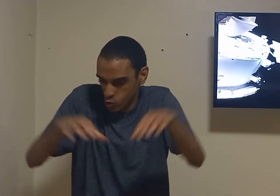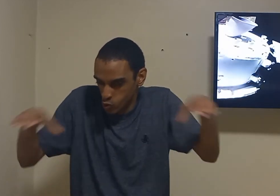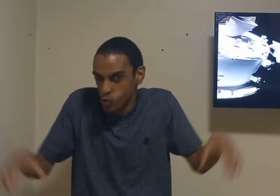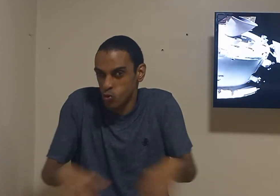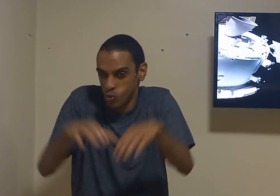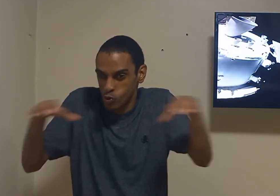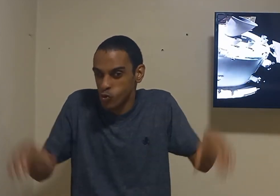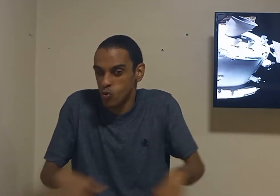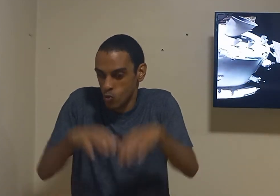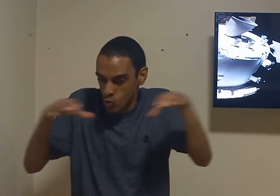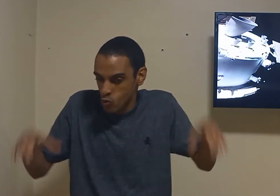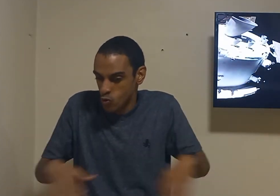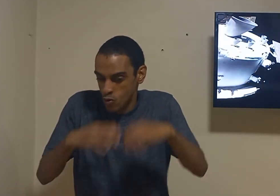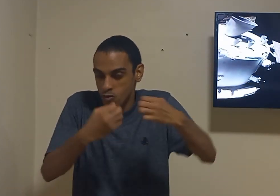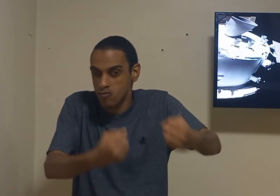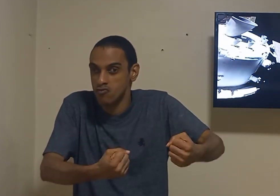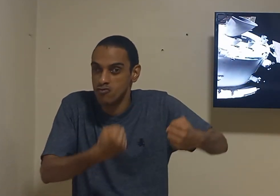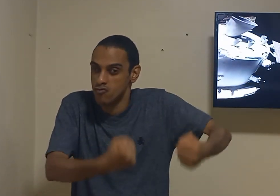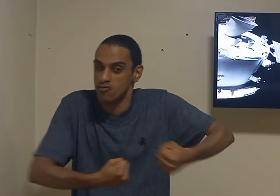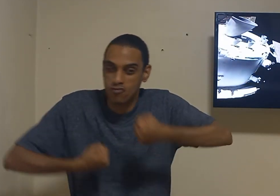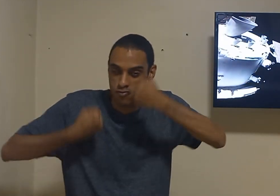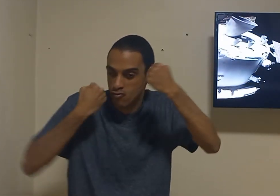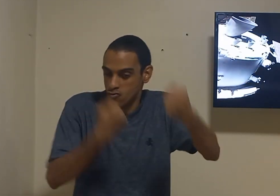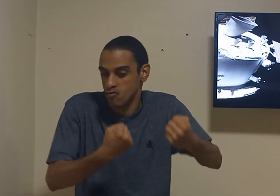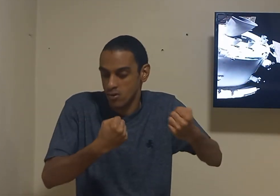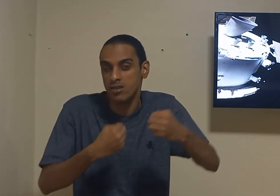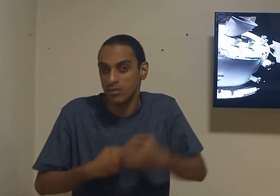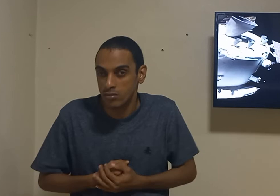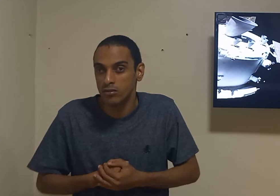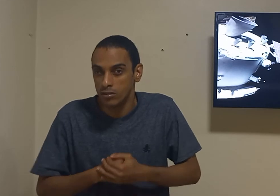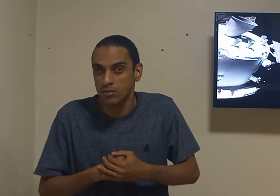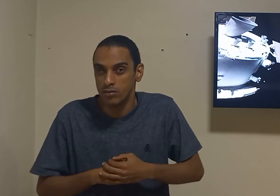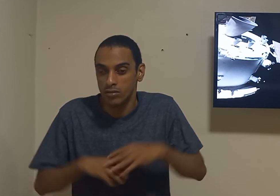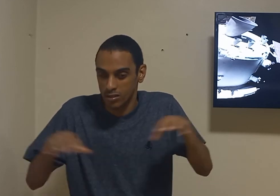Orion looking back at Earth as it travels toward the moon